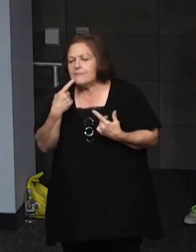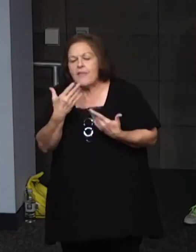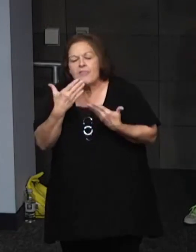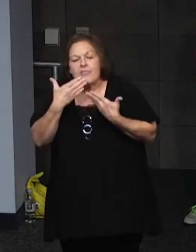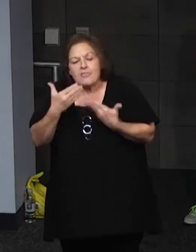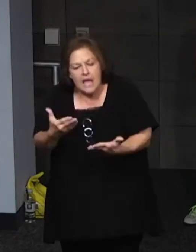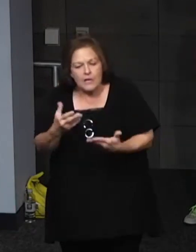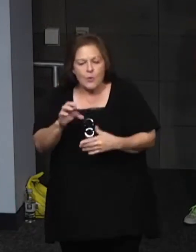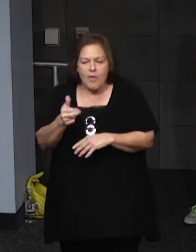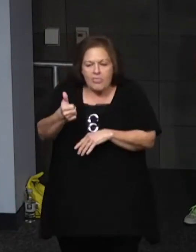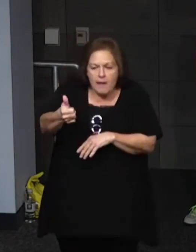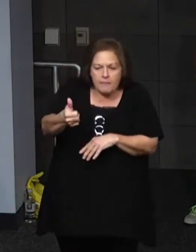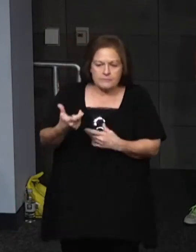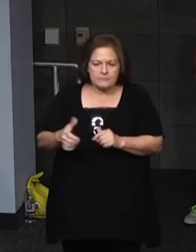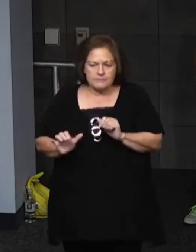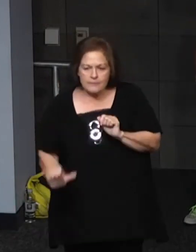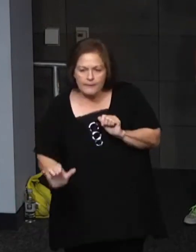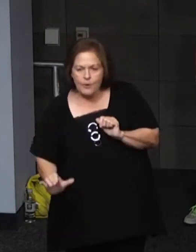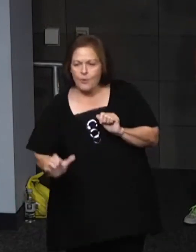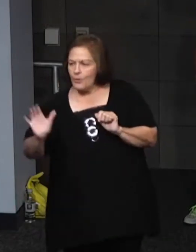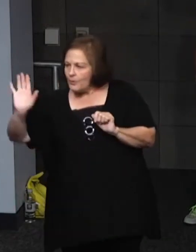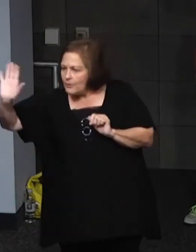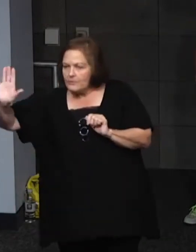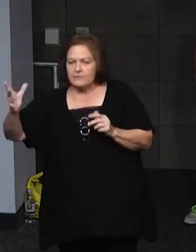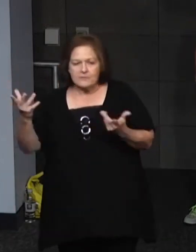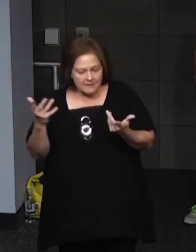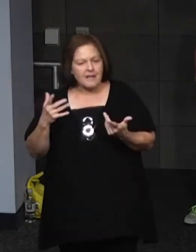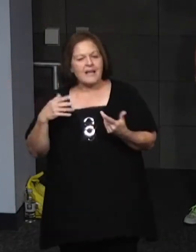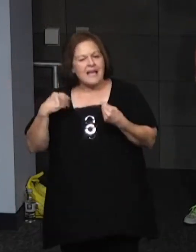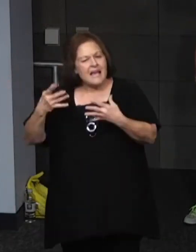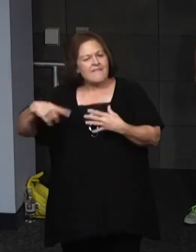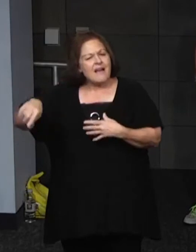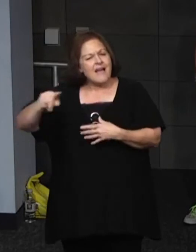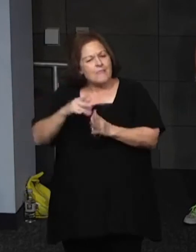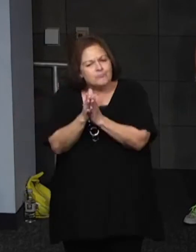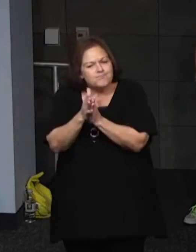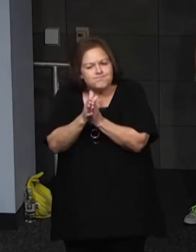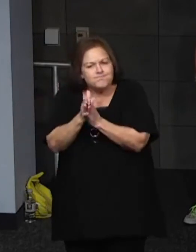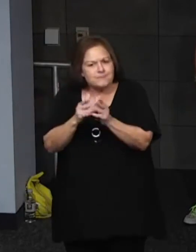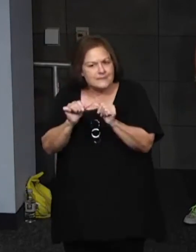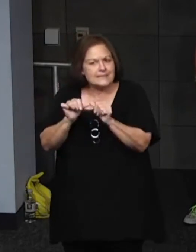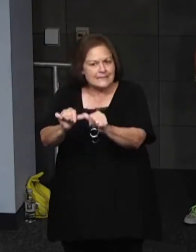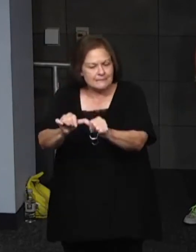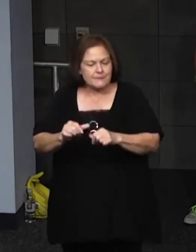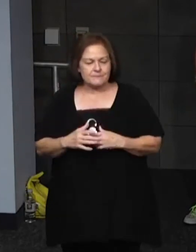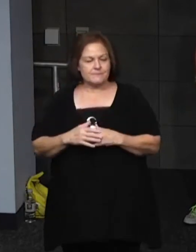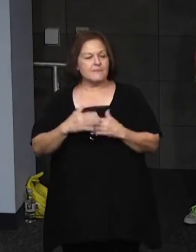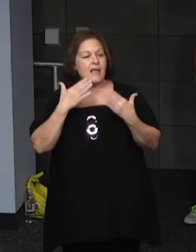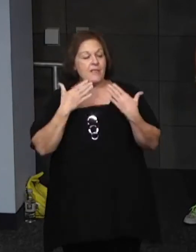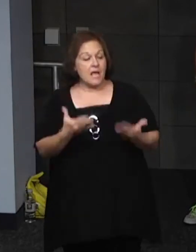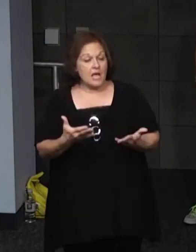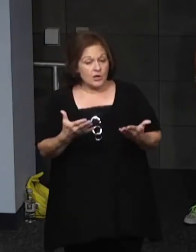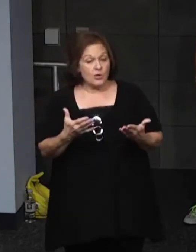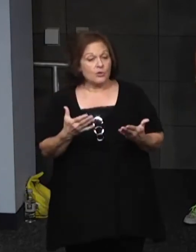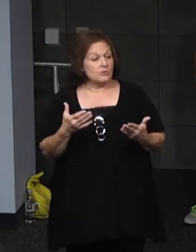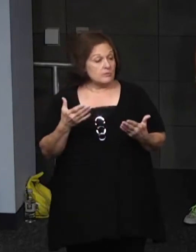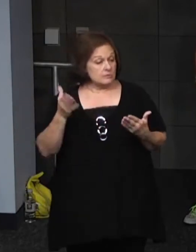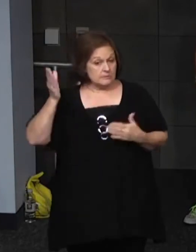a thumbs up, blowing your horn as you're passing will really give them energy to keep going on. So thank you. Again, tonight's